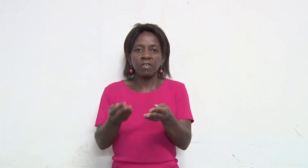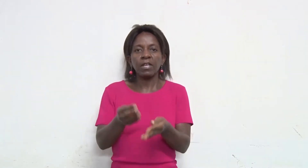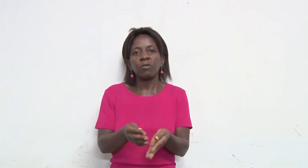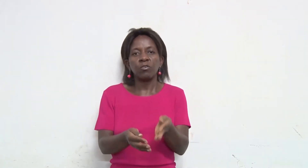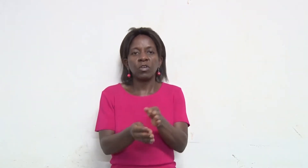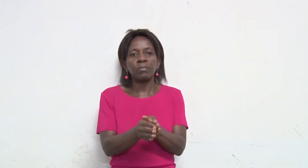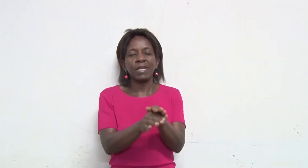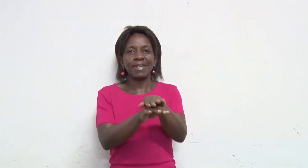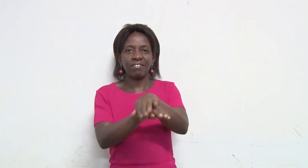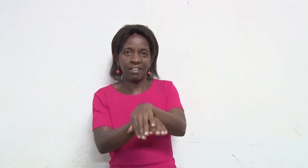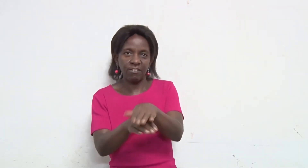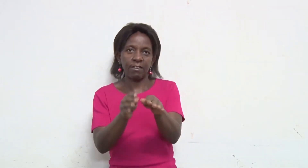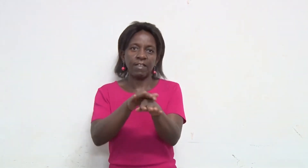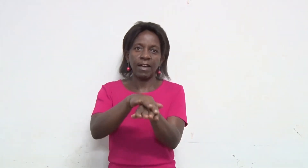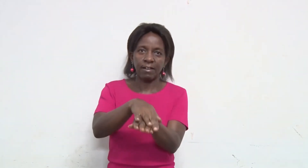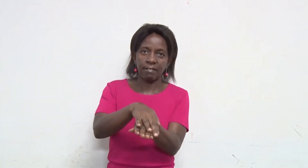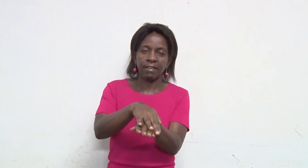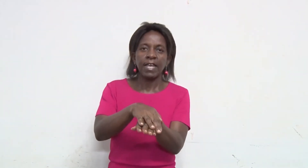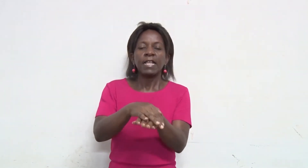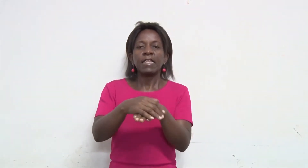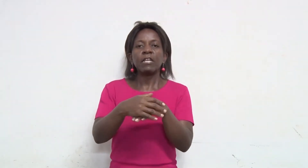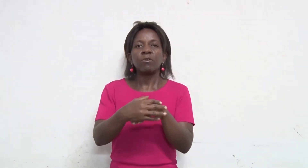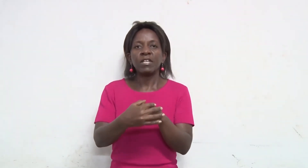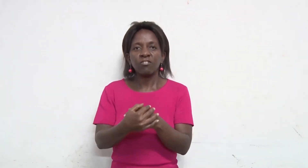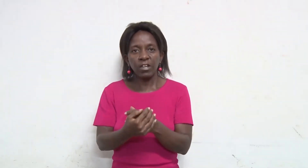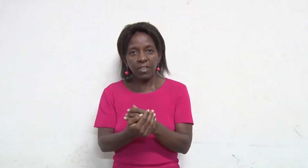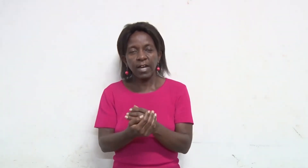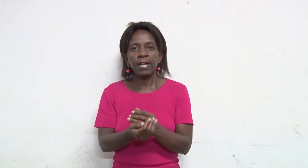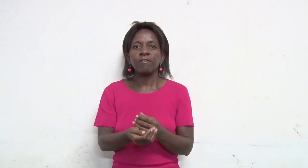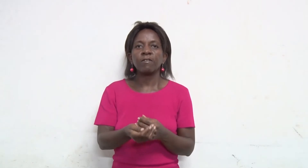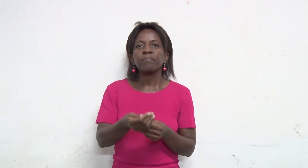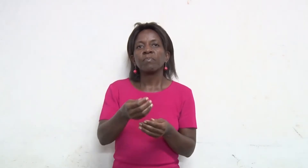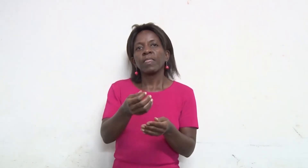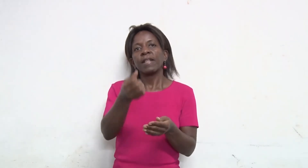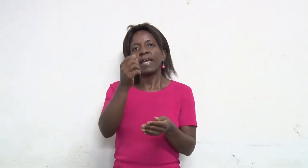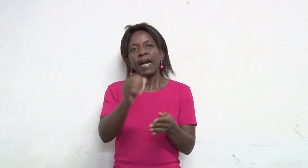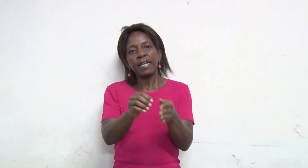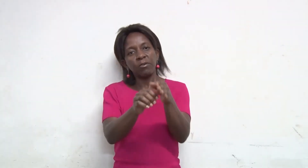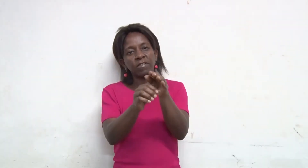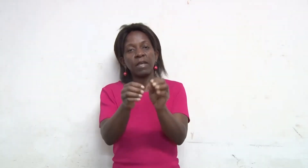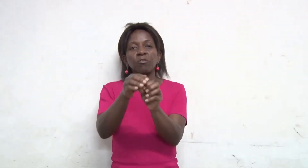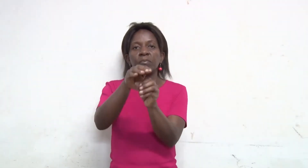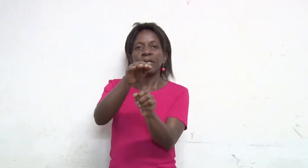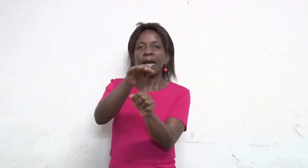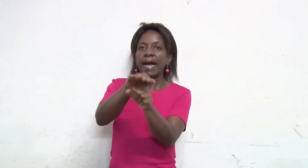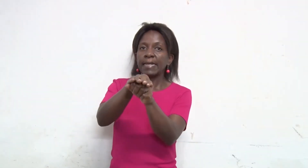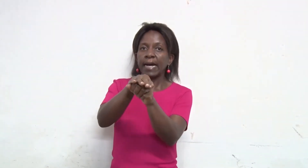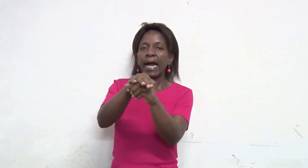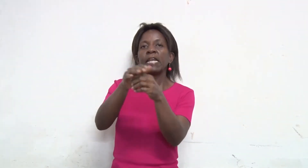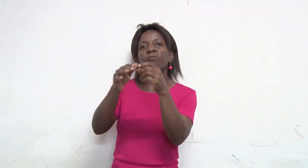said you keep interchanging the hands. Then they will each change their hands. Their hand now this time will be under, and they will